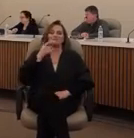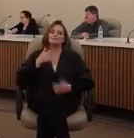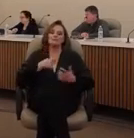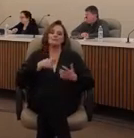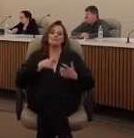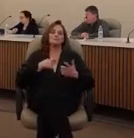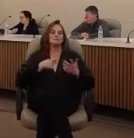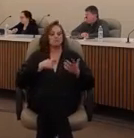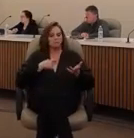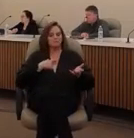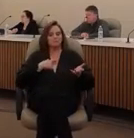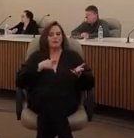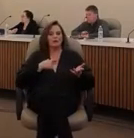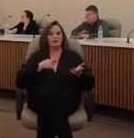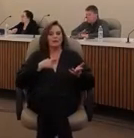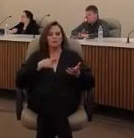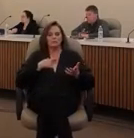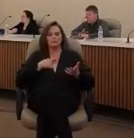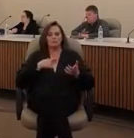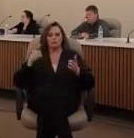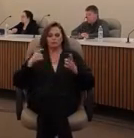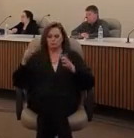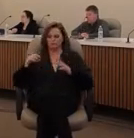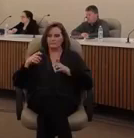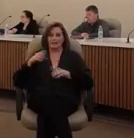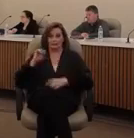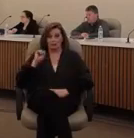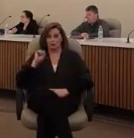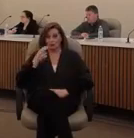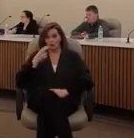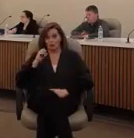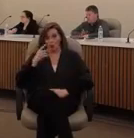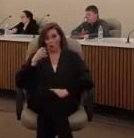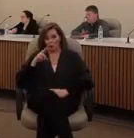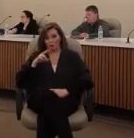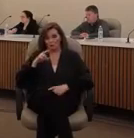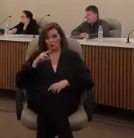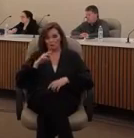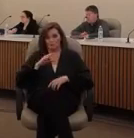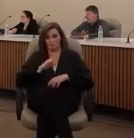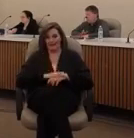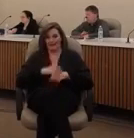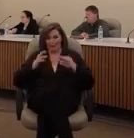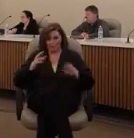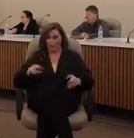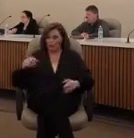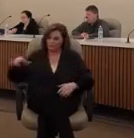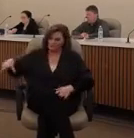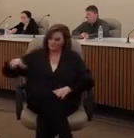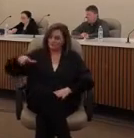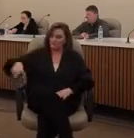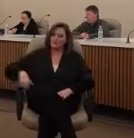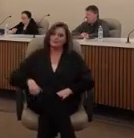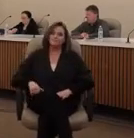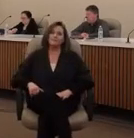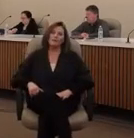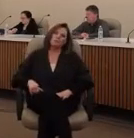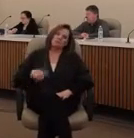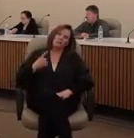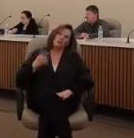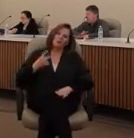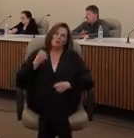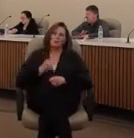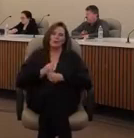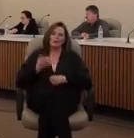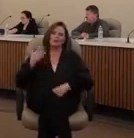very wide shoulder there. But as we know, there was a deaf student a year or two ago who was walking,